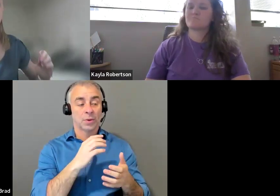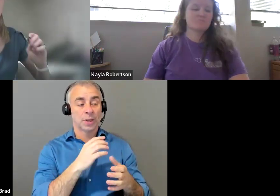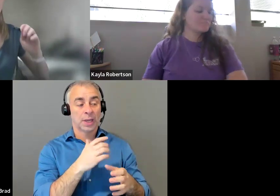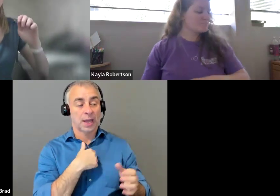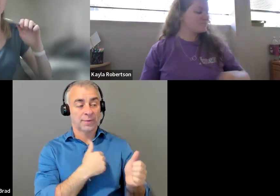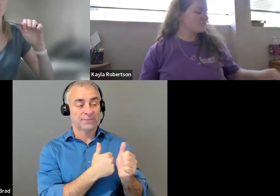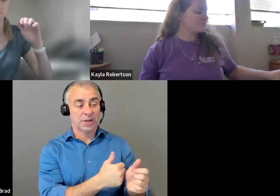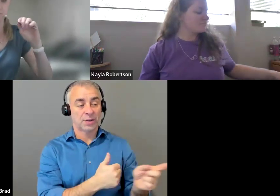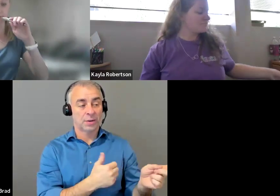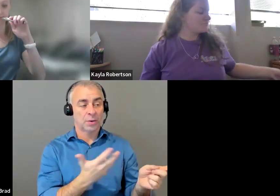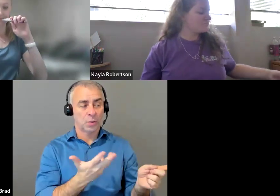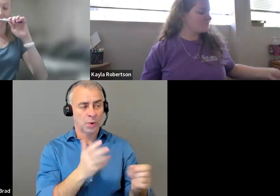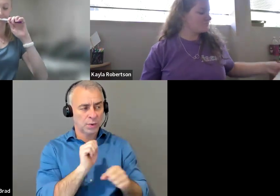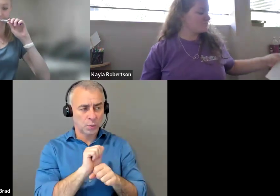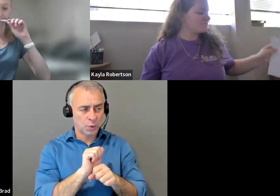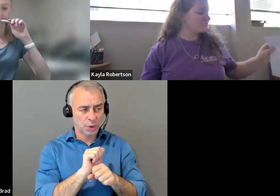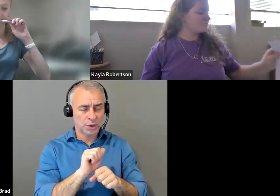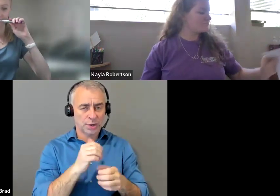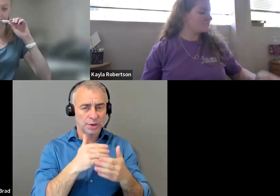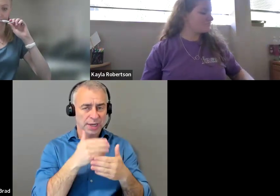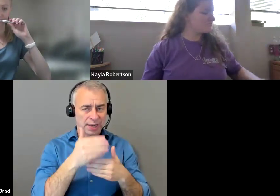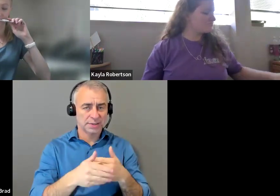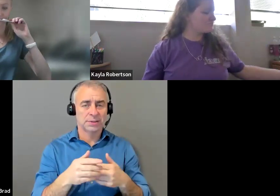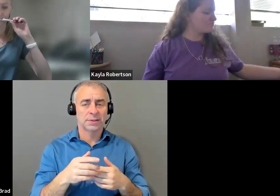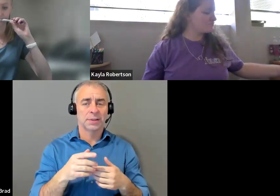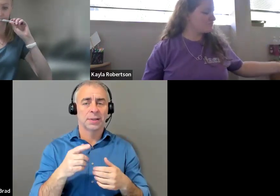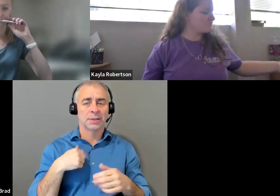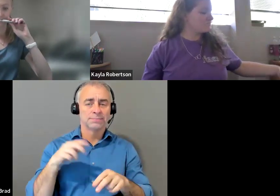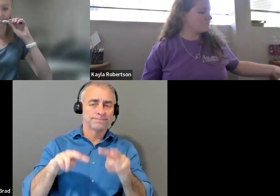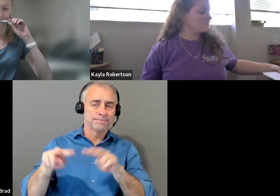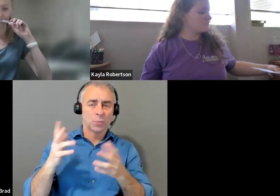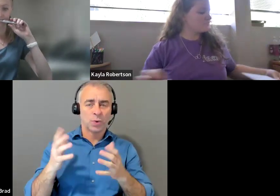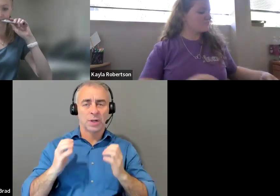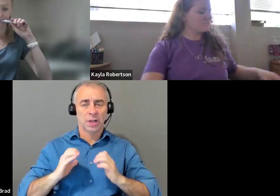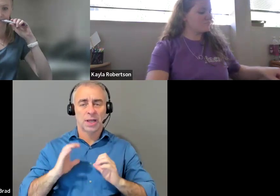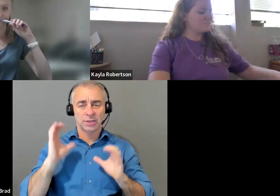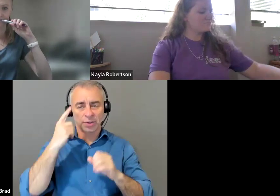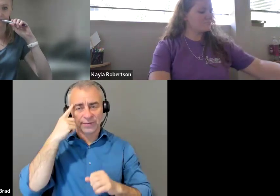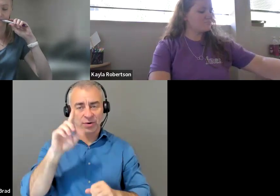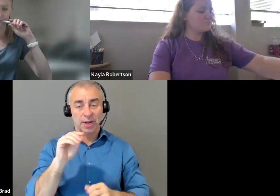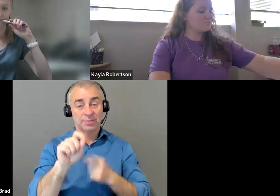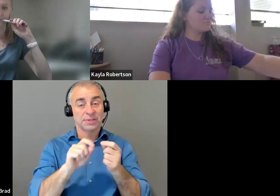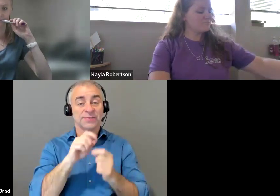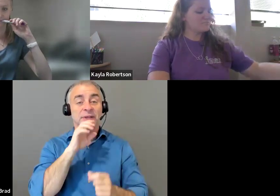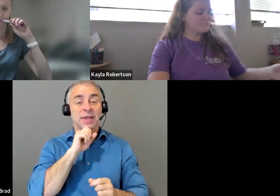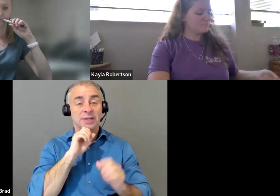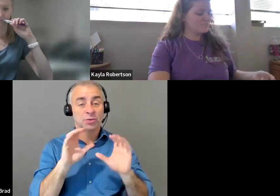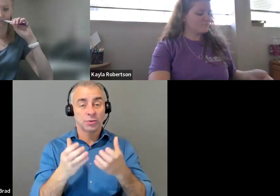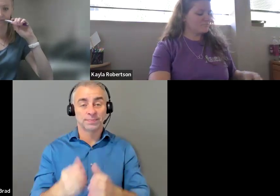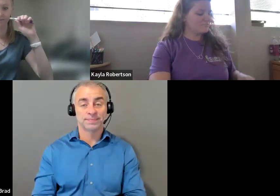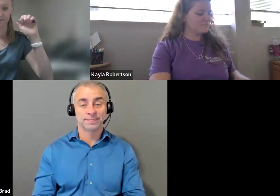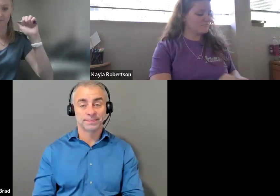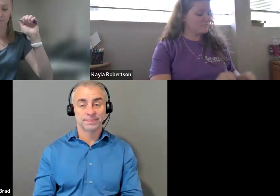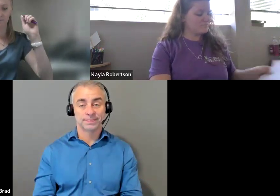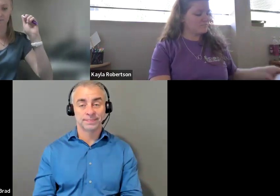they know that their clients are looking for in resumes, and specific age groups. So we do kind of focus on some of that.